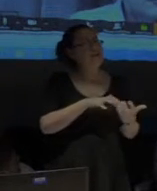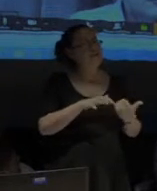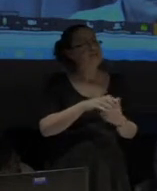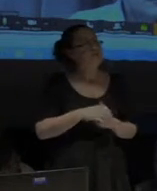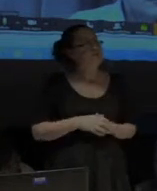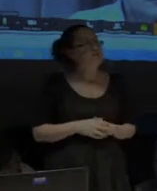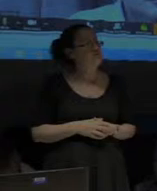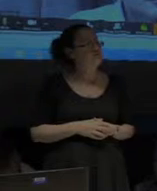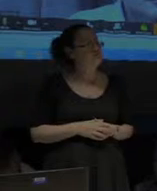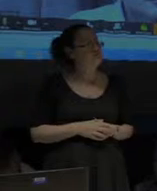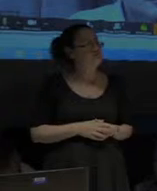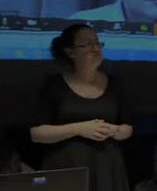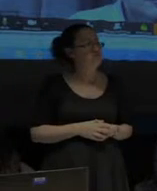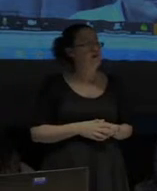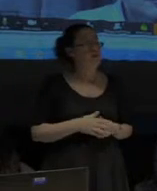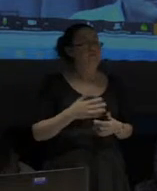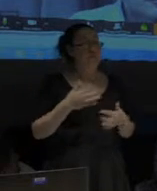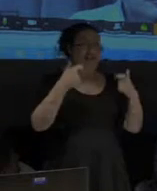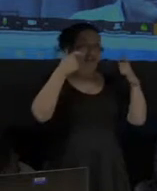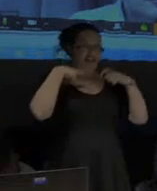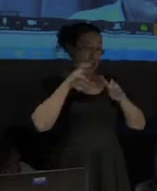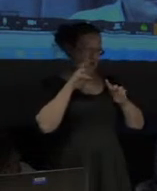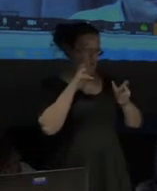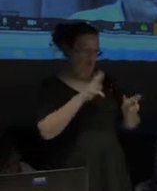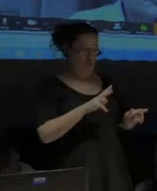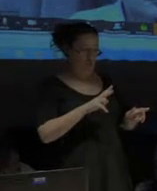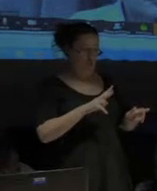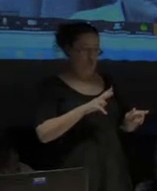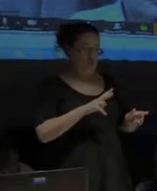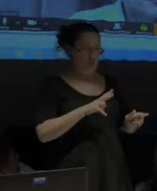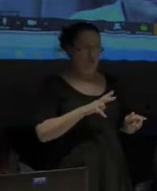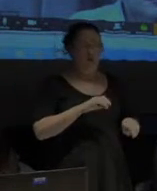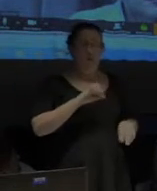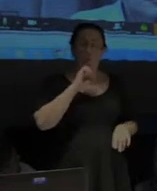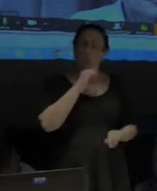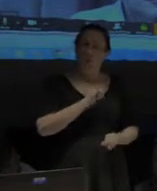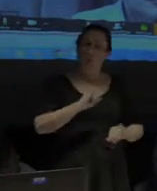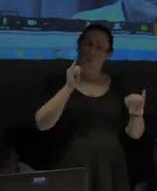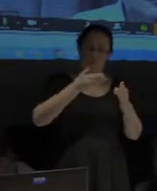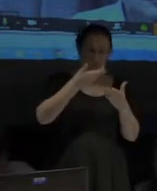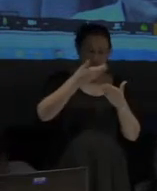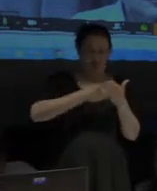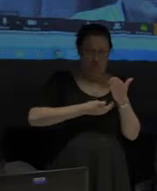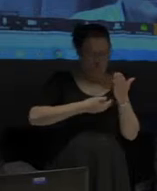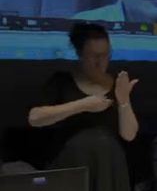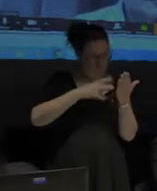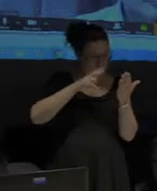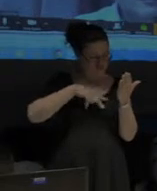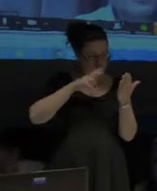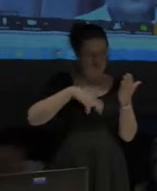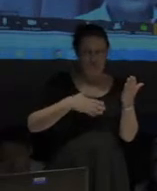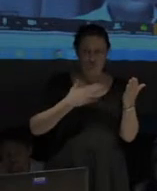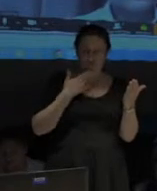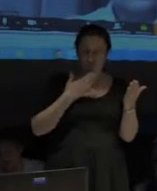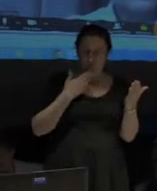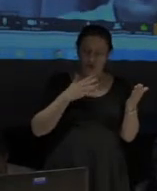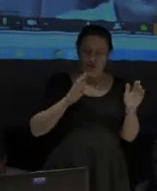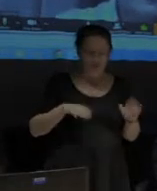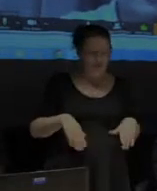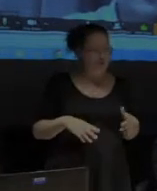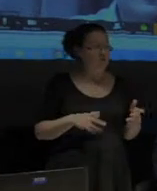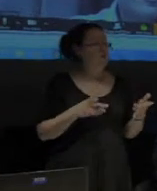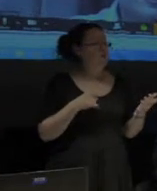And if you go from a very legalistic point of view, it would be the most turgid document known to mankind. But if you